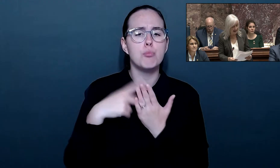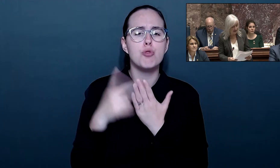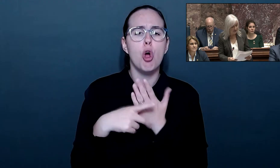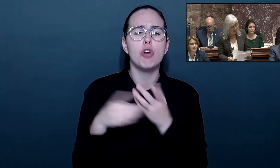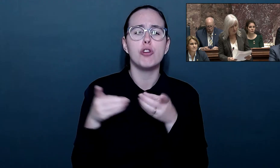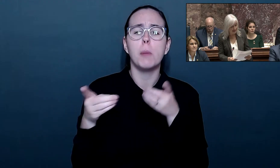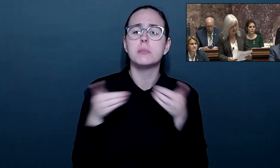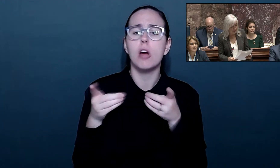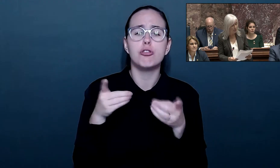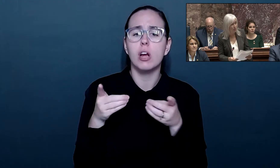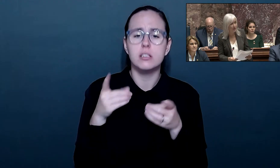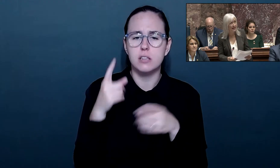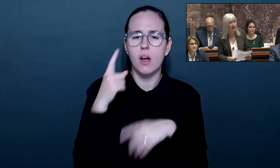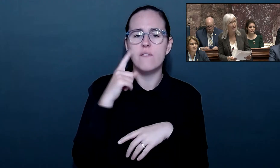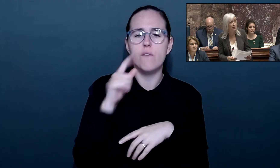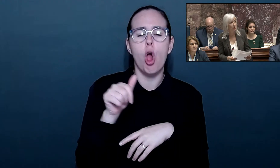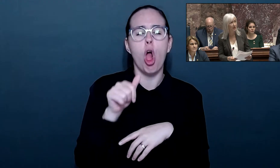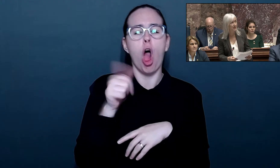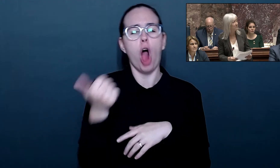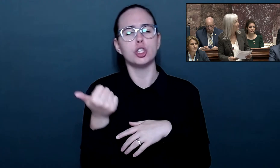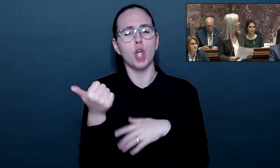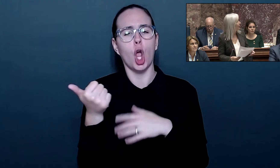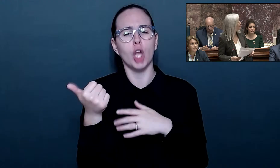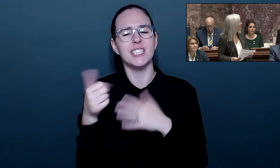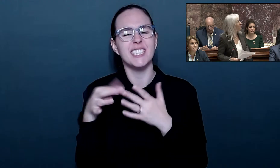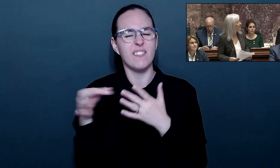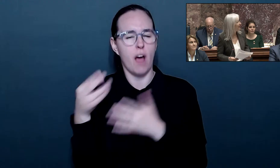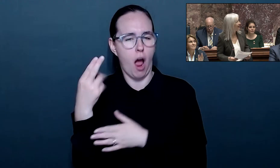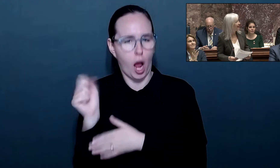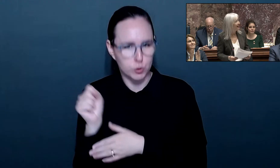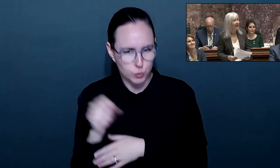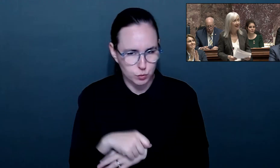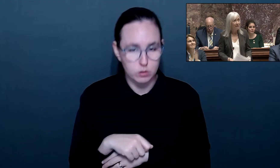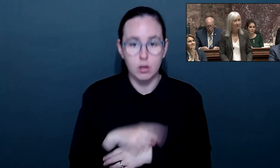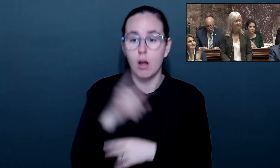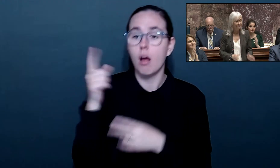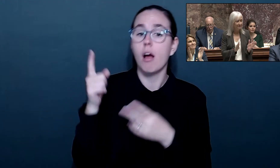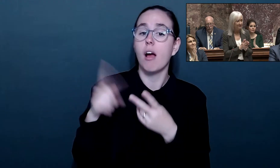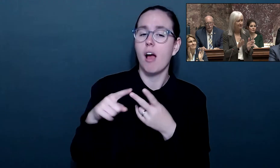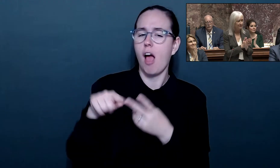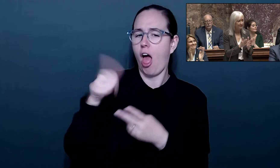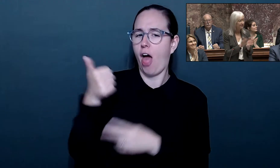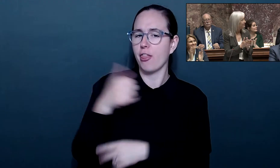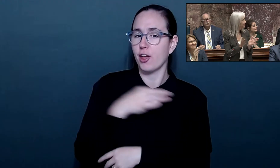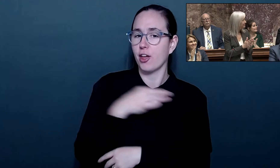Gerard staff, other staff members, and 9 students. Welcome.